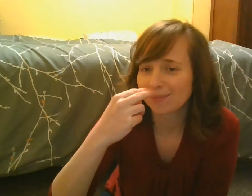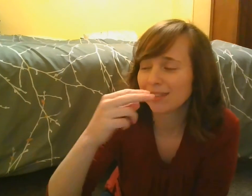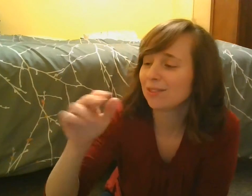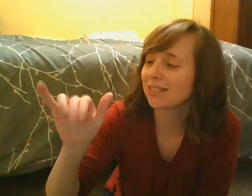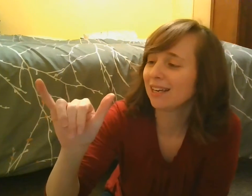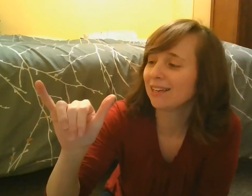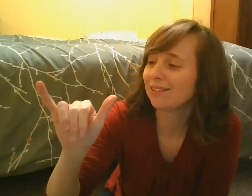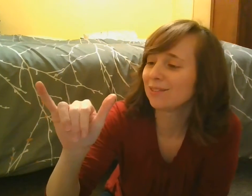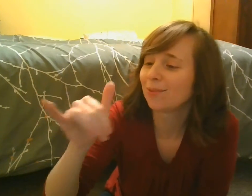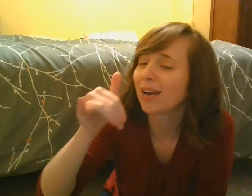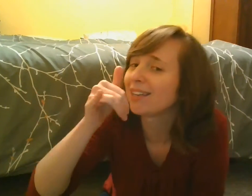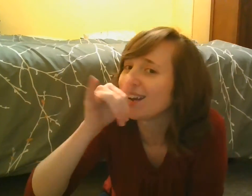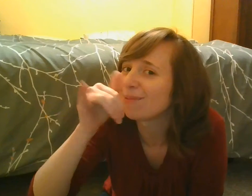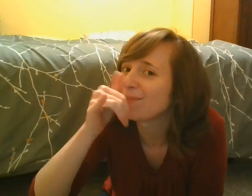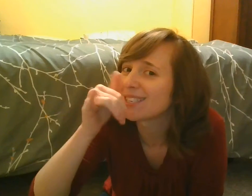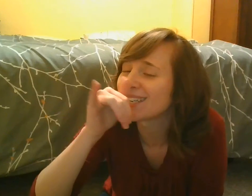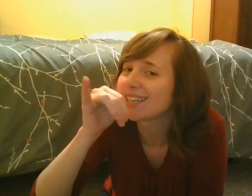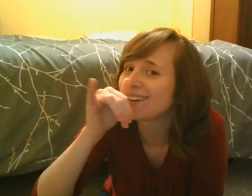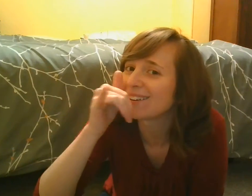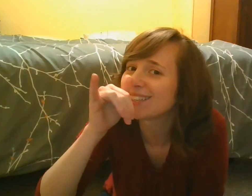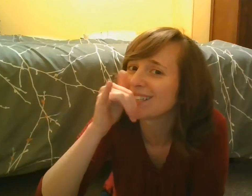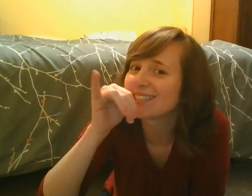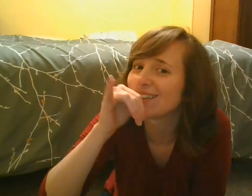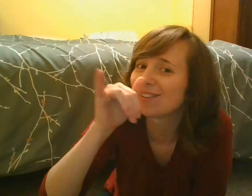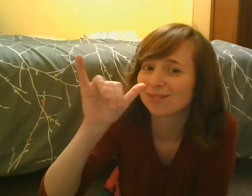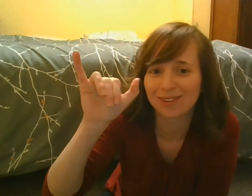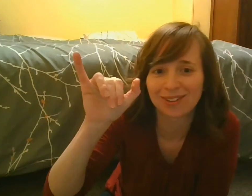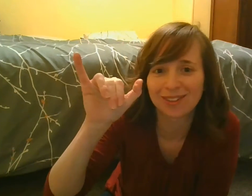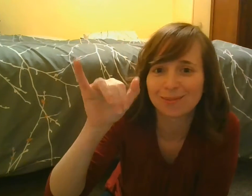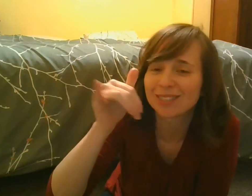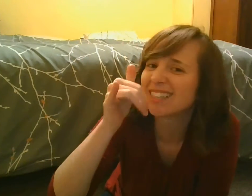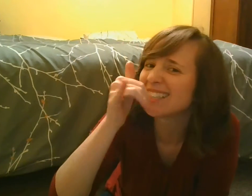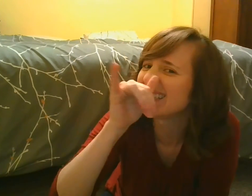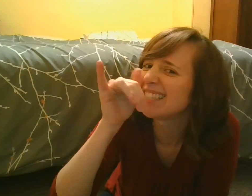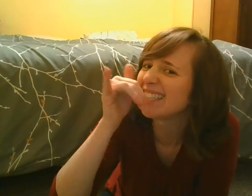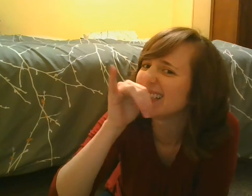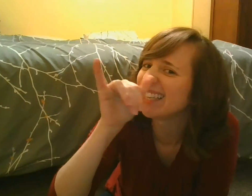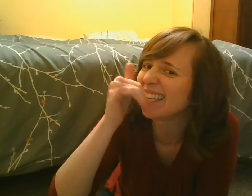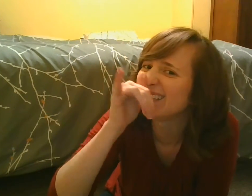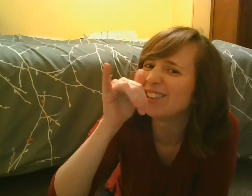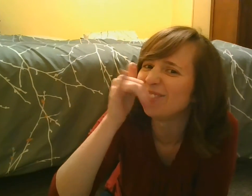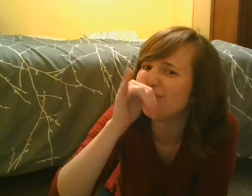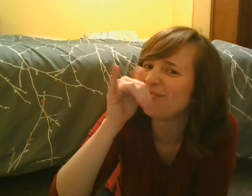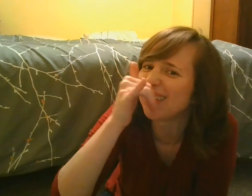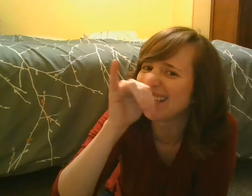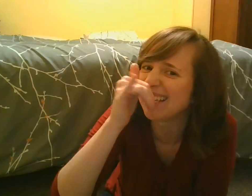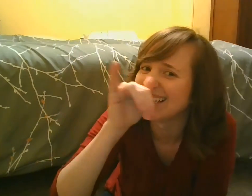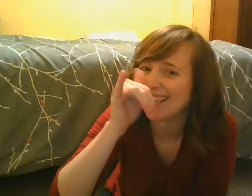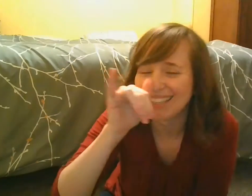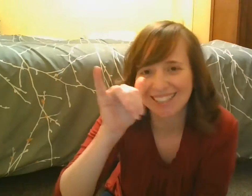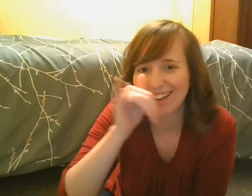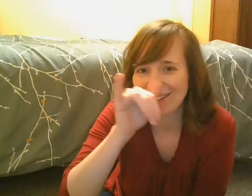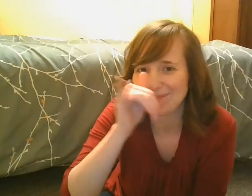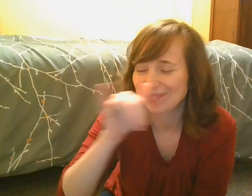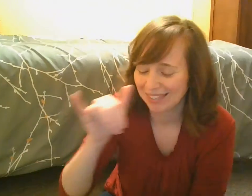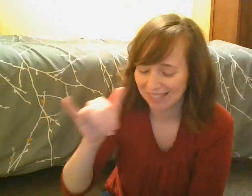You just kind of use the Y and you kind of brush it here against the nose with your thumb. So this is silly, goofy.